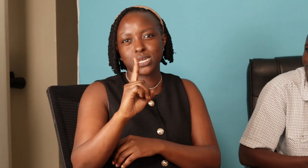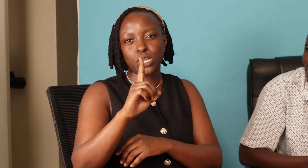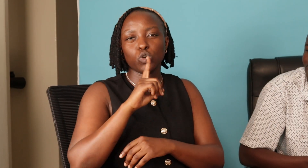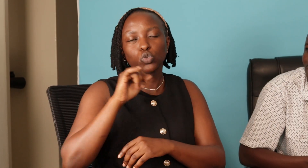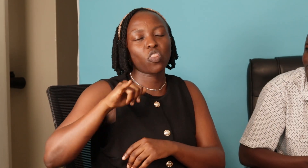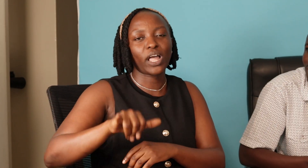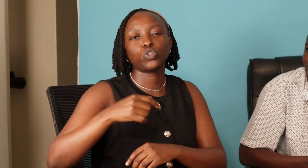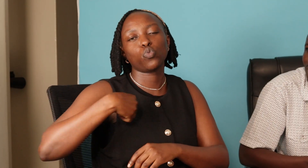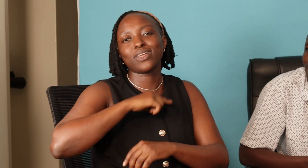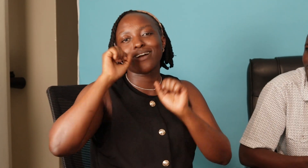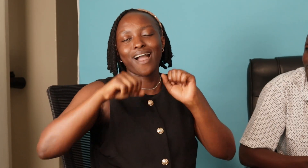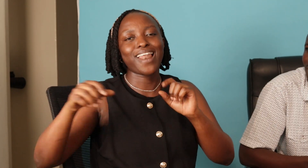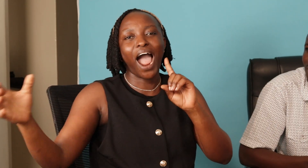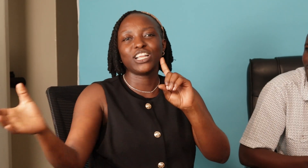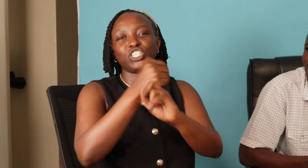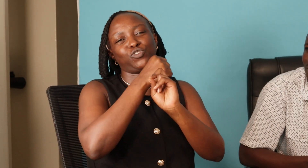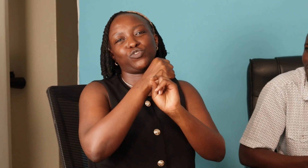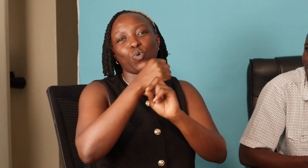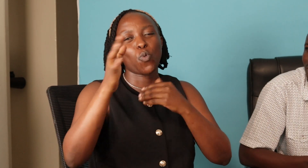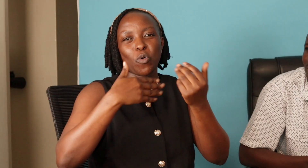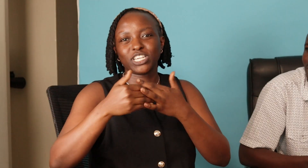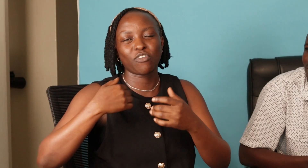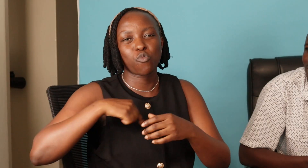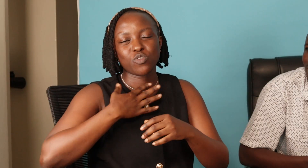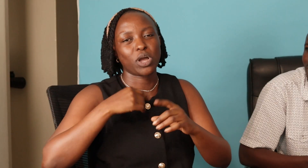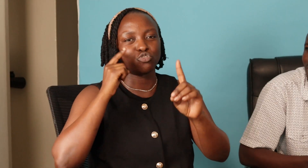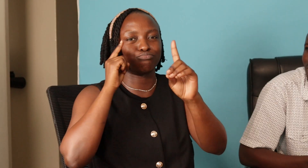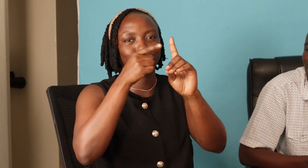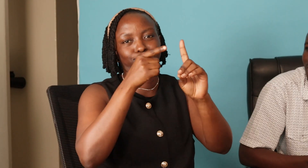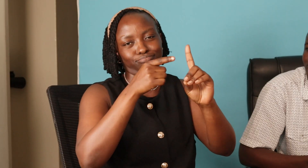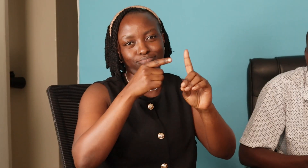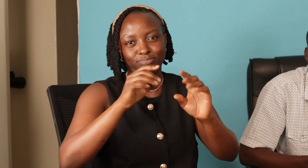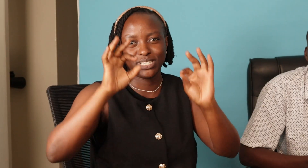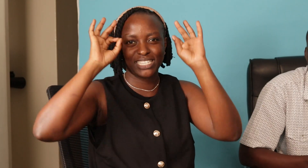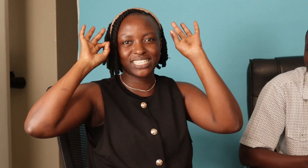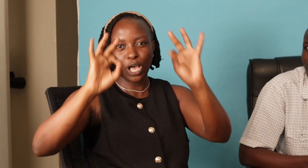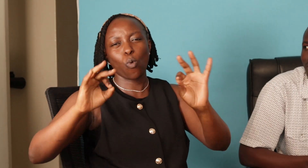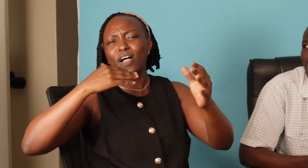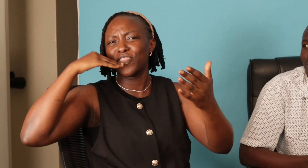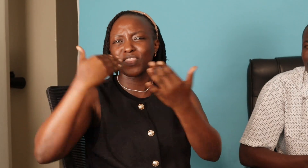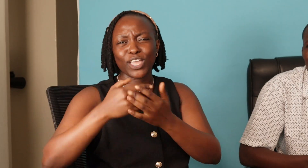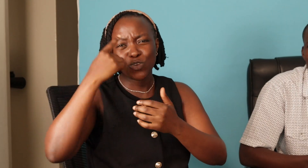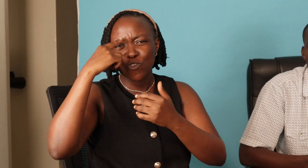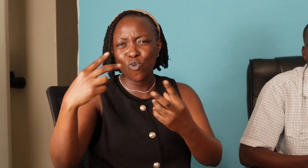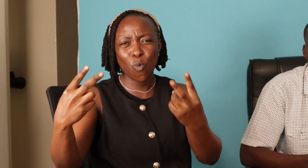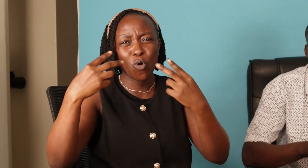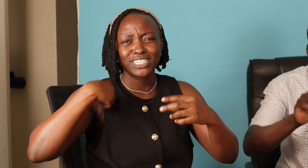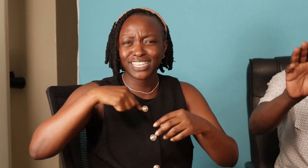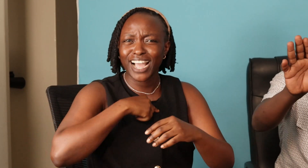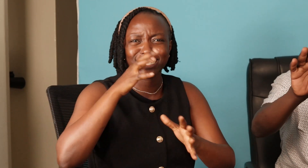one goal so that we can all achieve the said goal, whatever it is that we want to achieve. Sawa, thank you so much